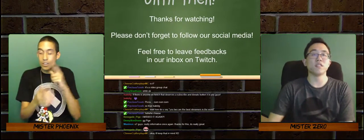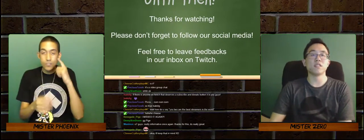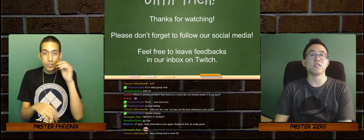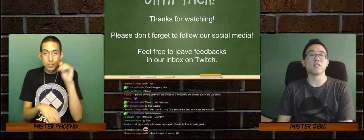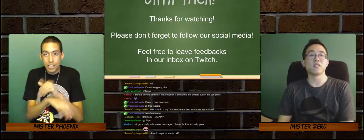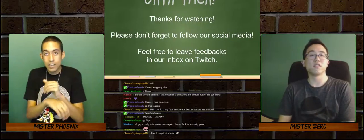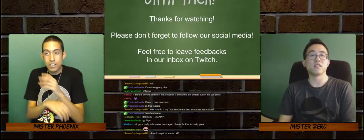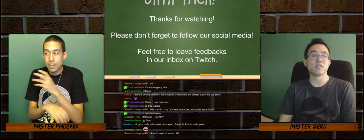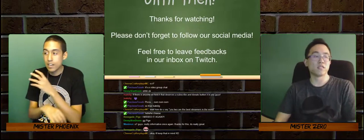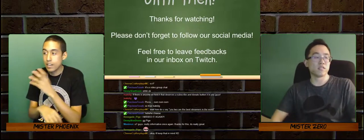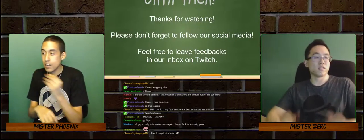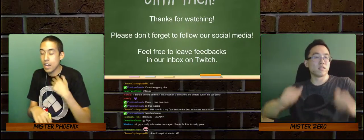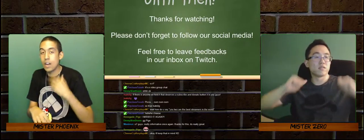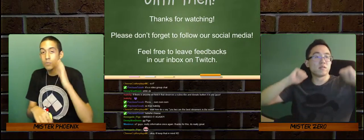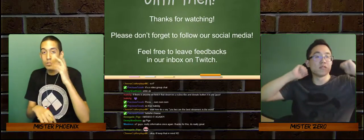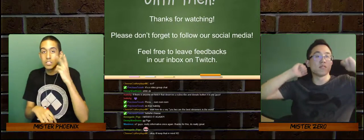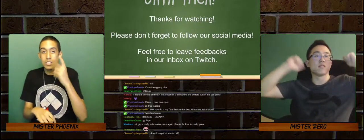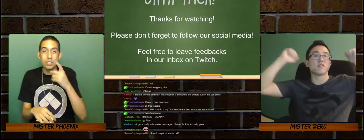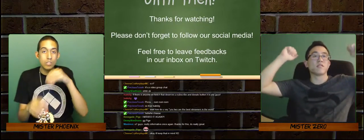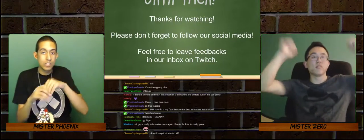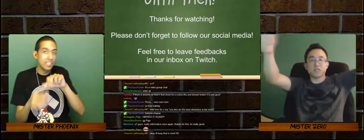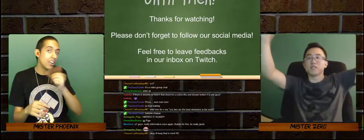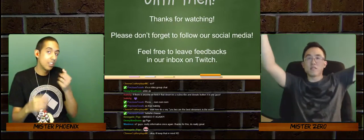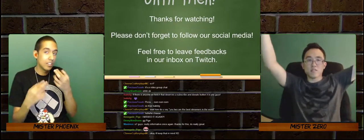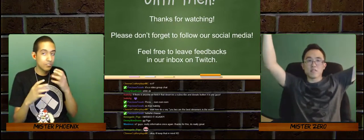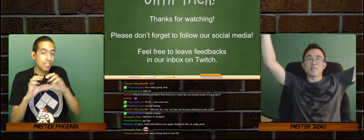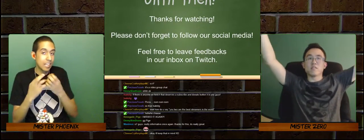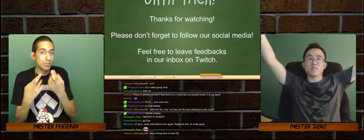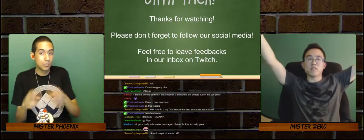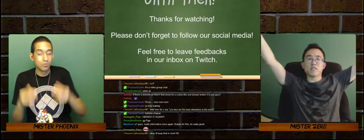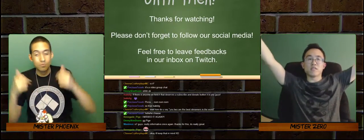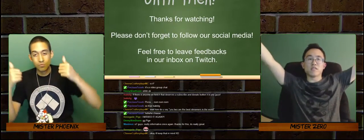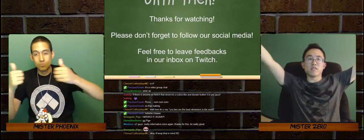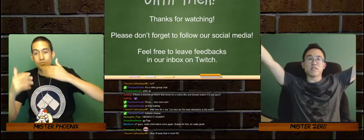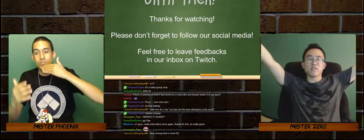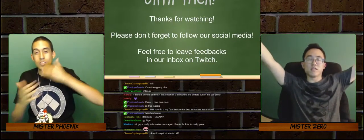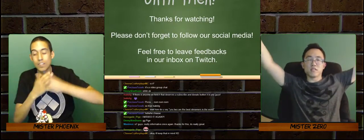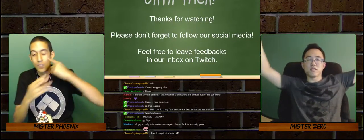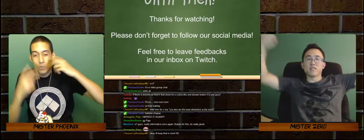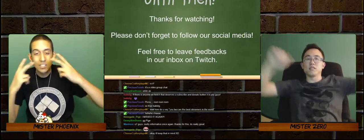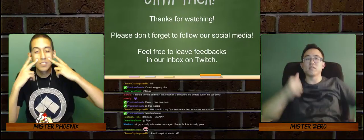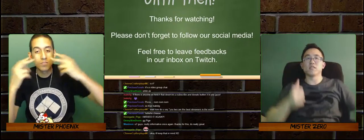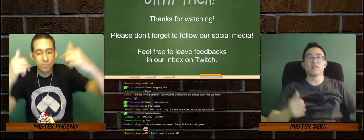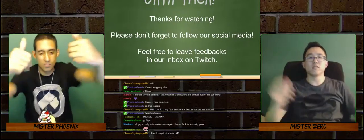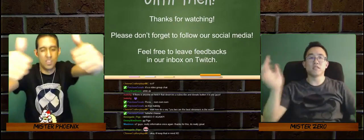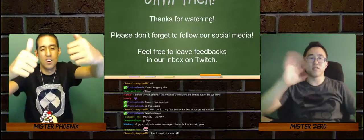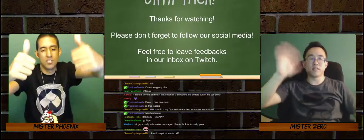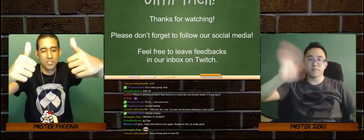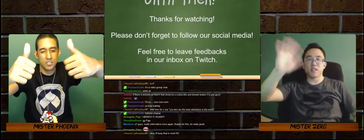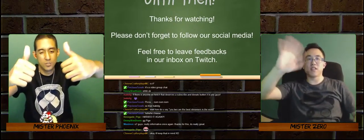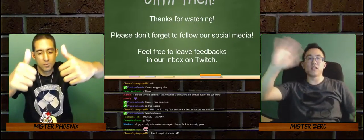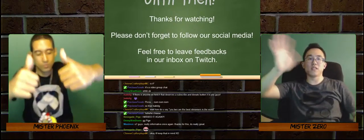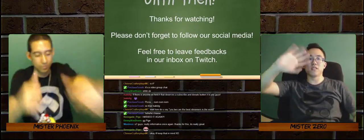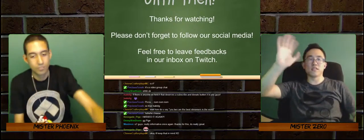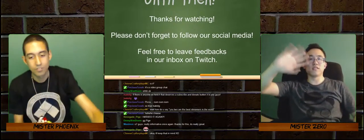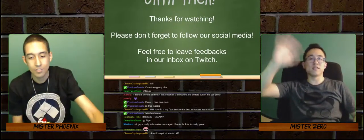That's all for tonight, and I will see you in the other classroom. Thanks for watching.